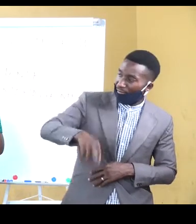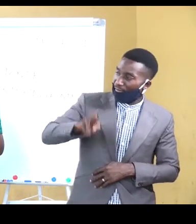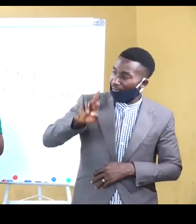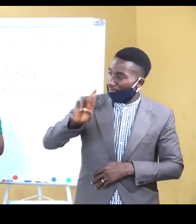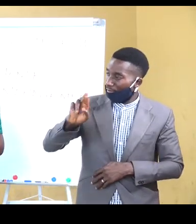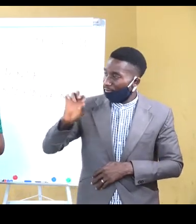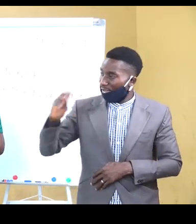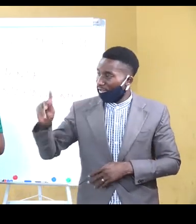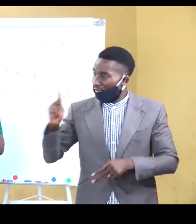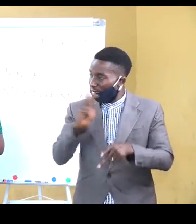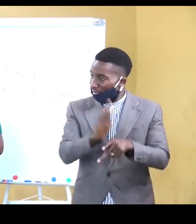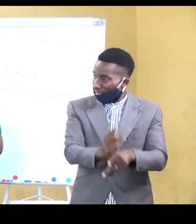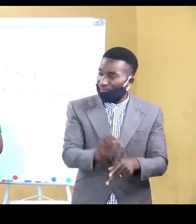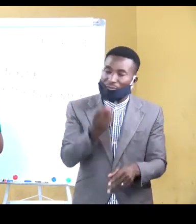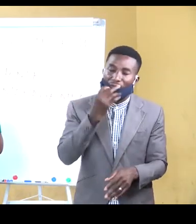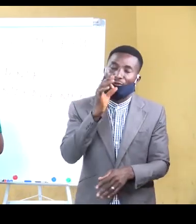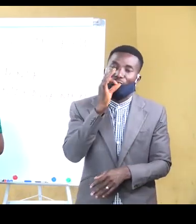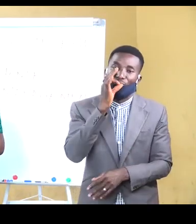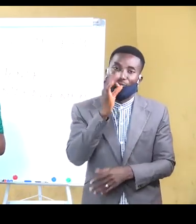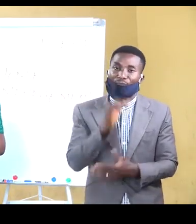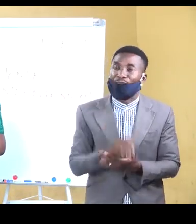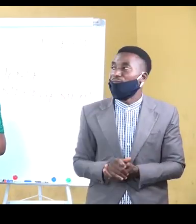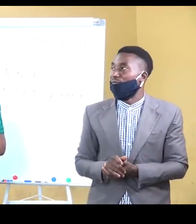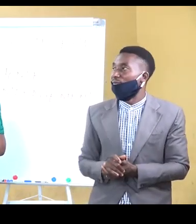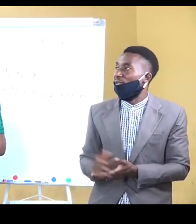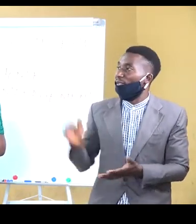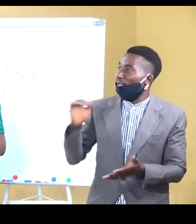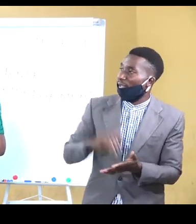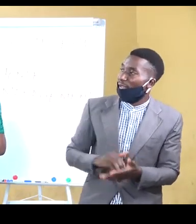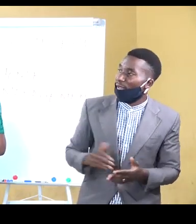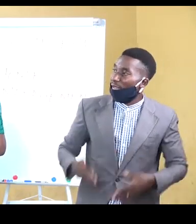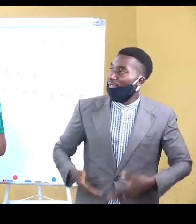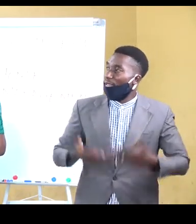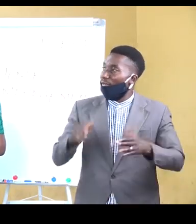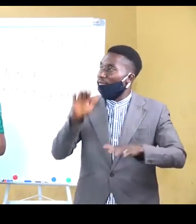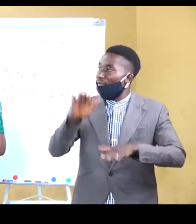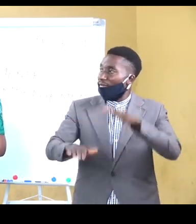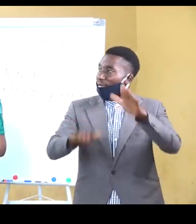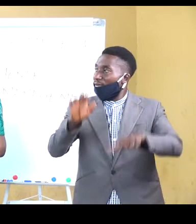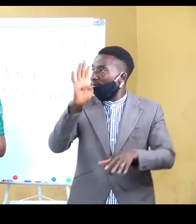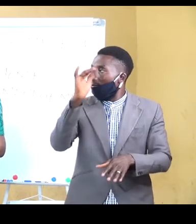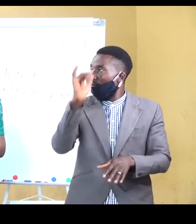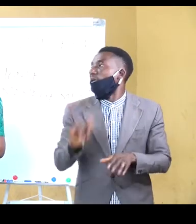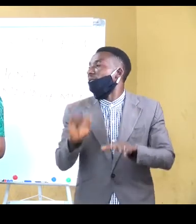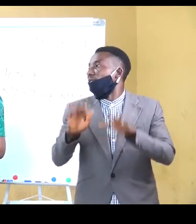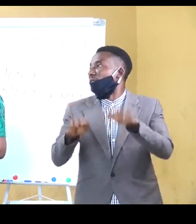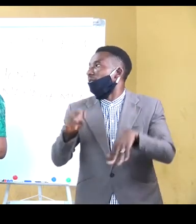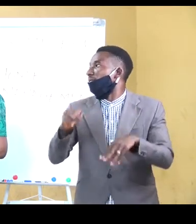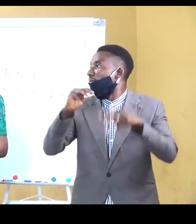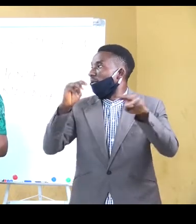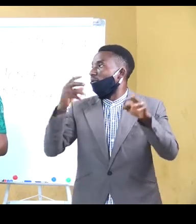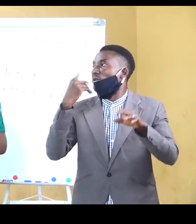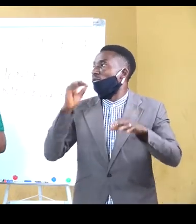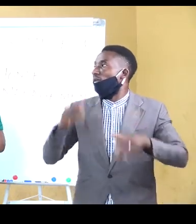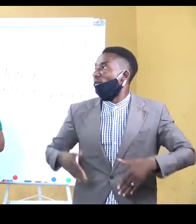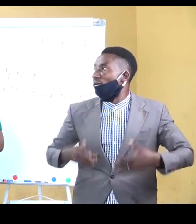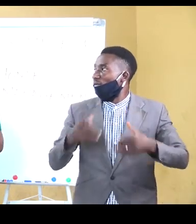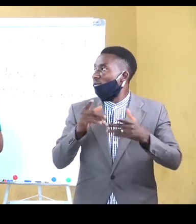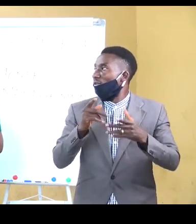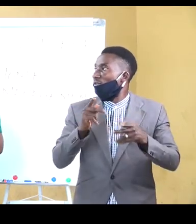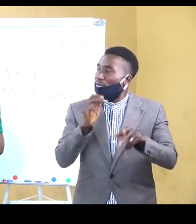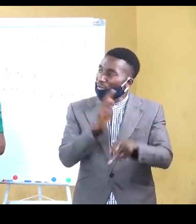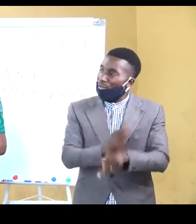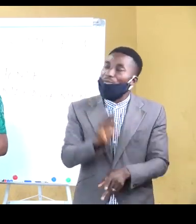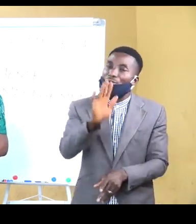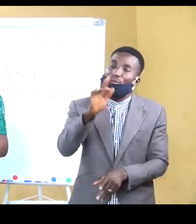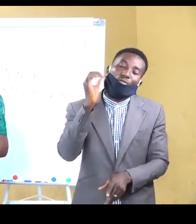using sterilization method. So I want you to give me step-by-step method on how you can preserve your tomatoes